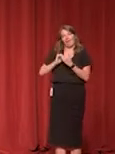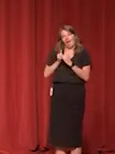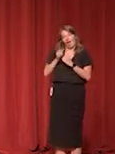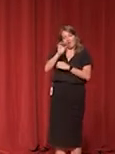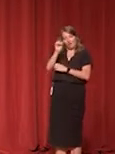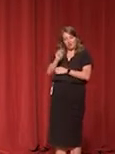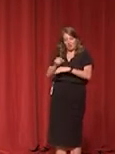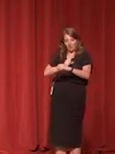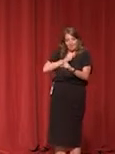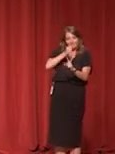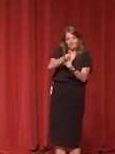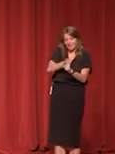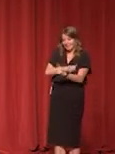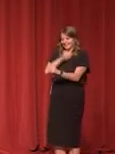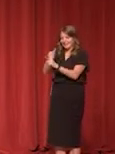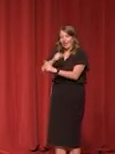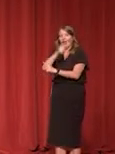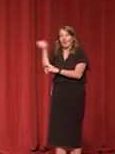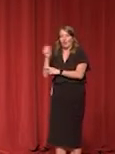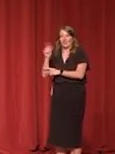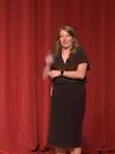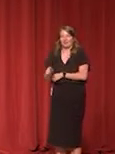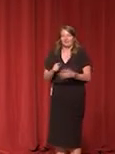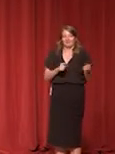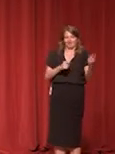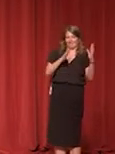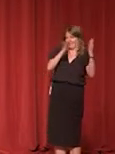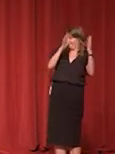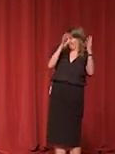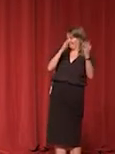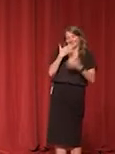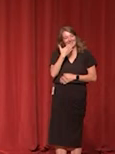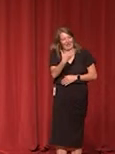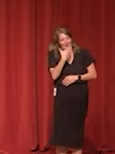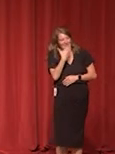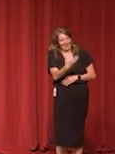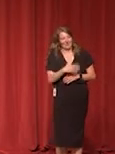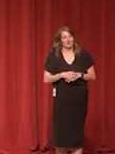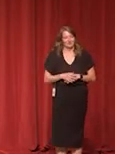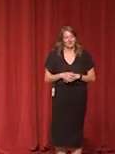and ethnicities. The next core is the thank you.